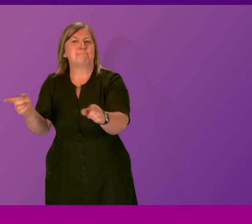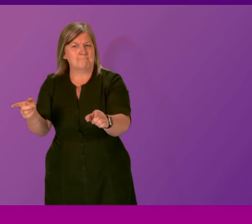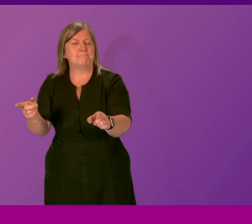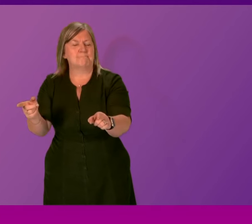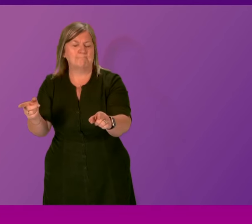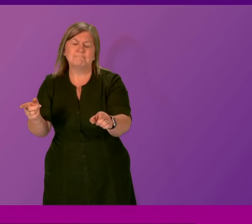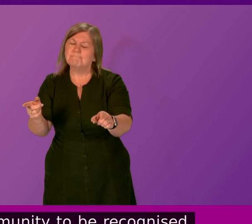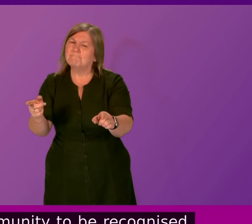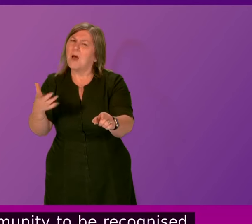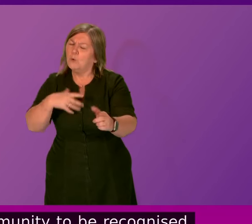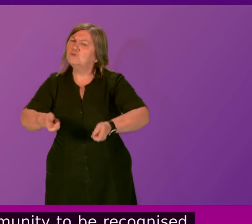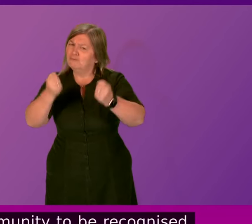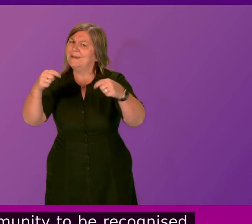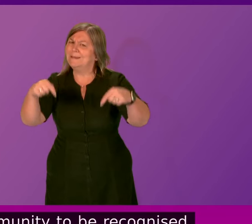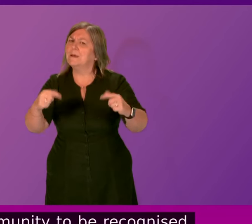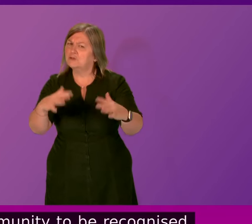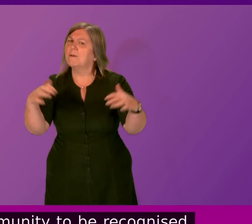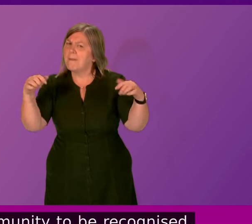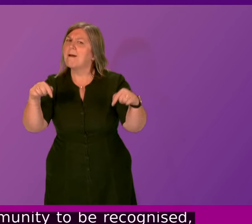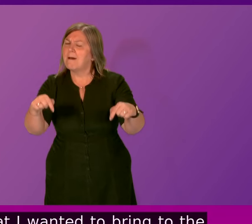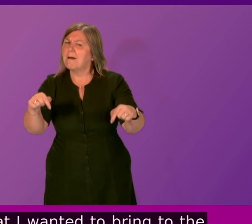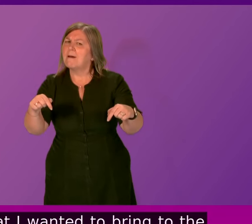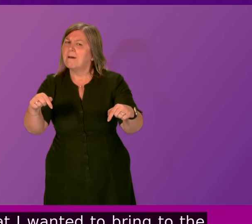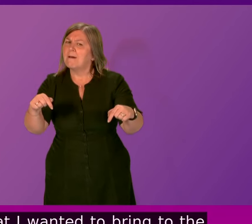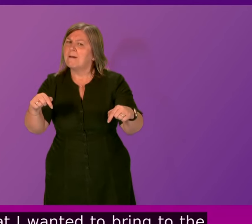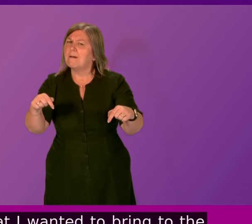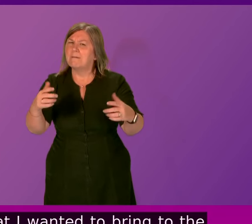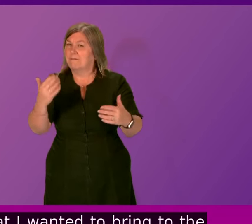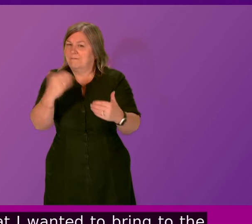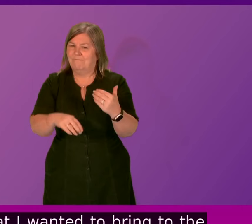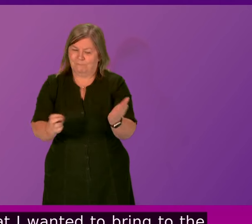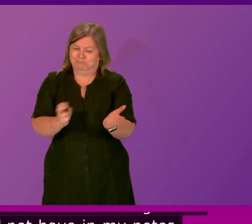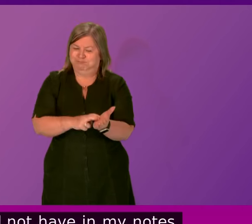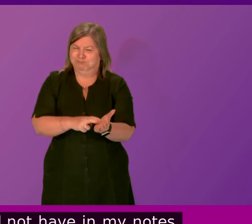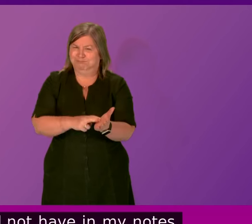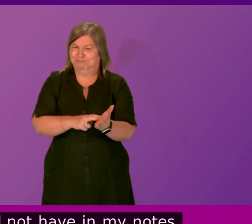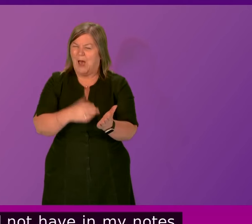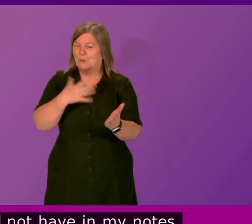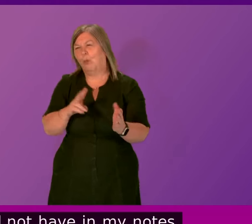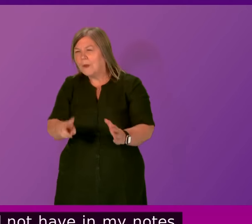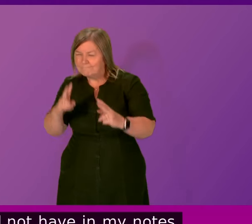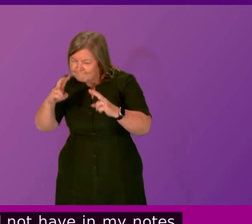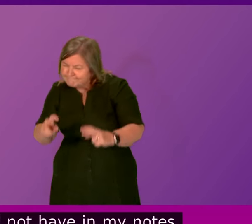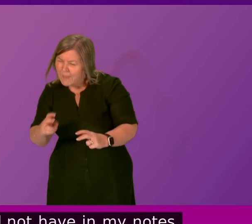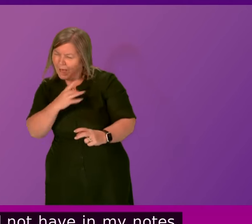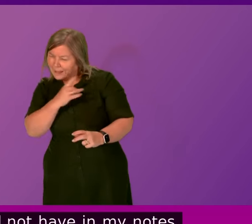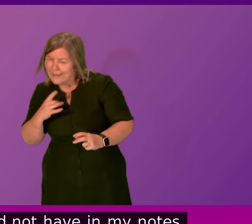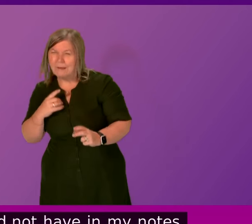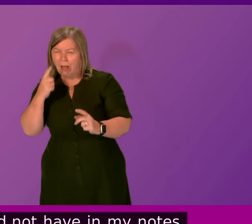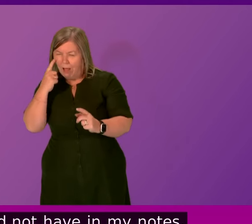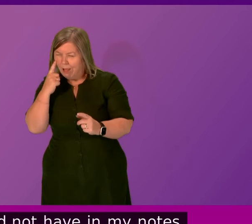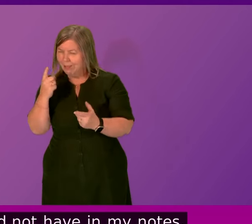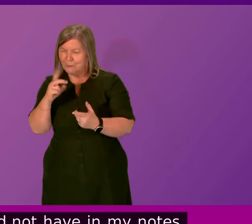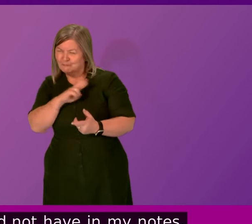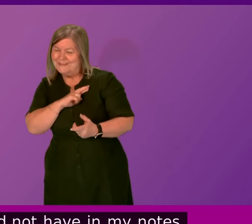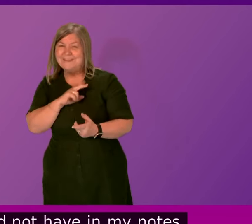that I wanted to bring to the Chamber that perhaps I didn't have in my notes because I looked for much more clinical and policy-based reasons, but it